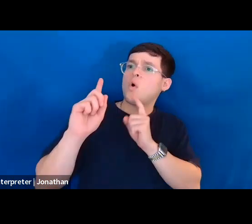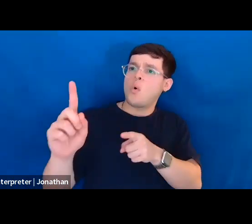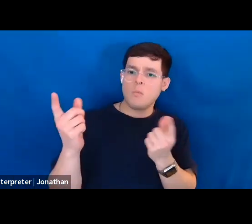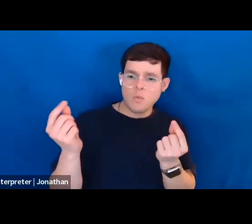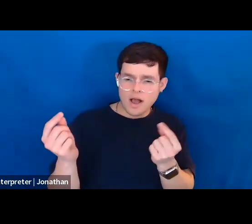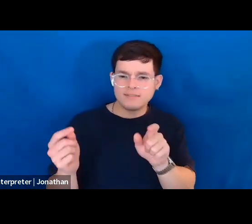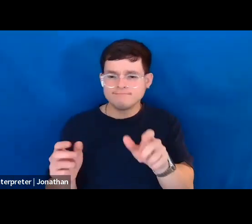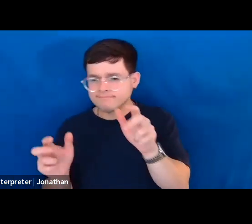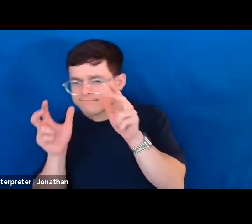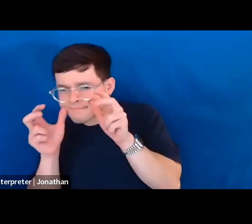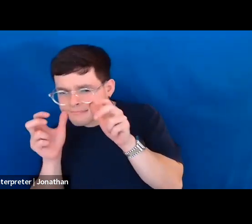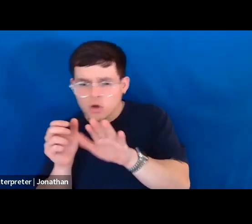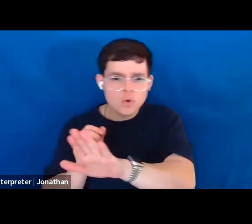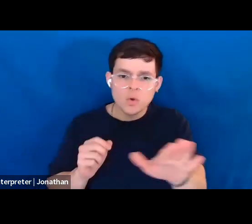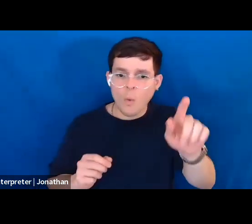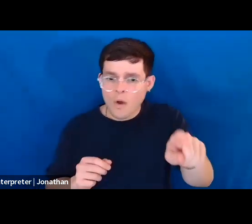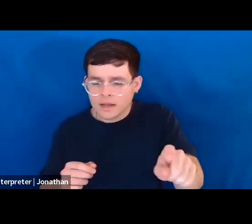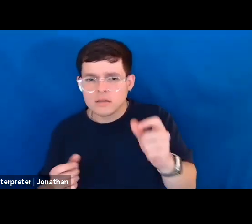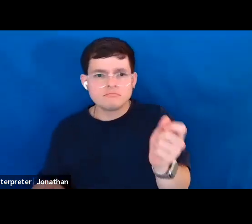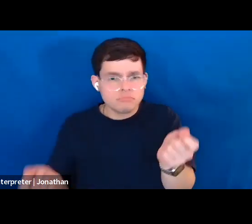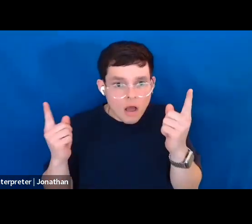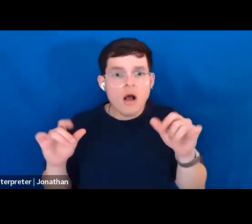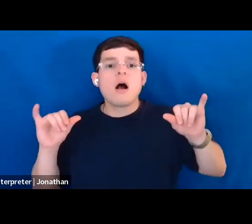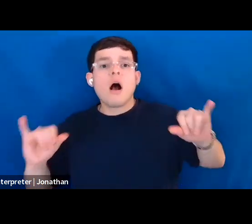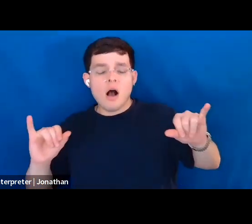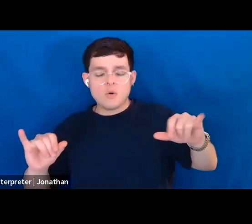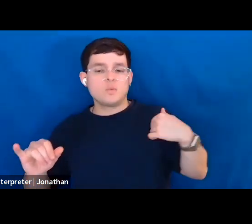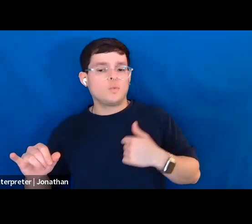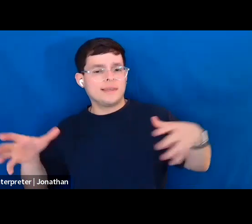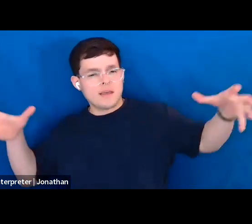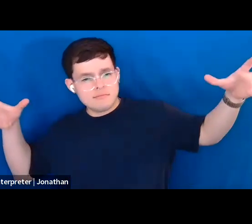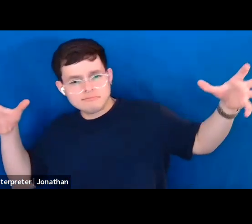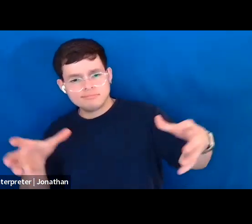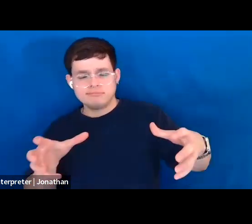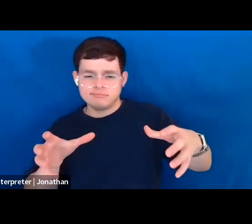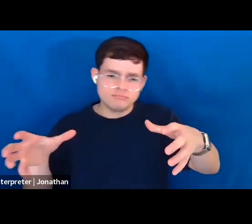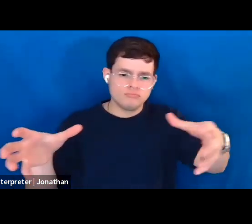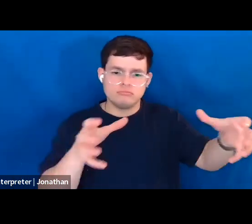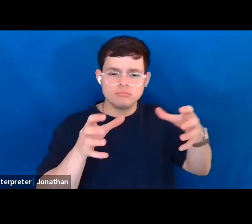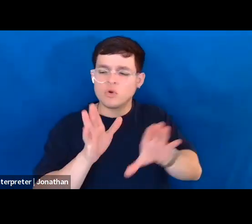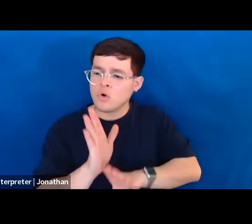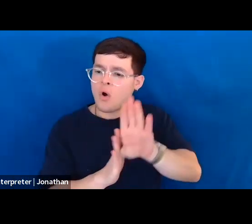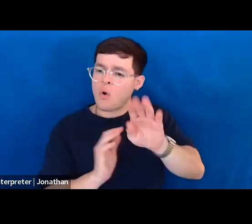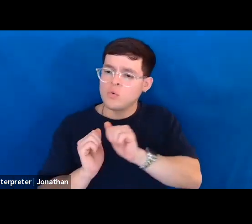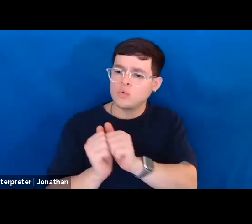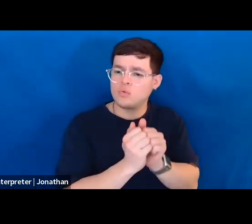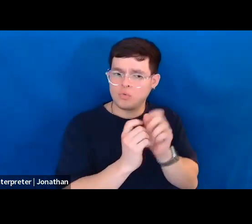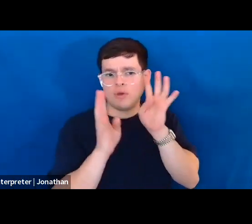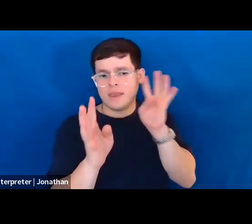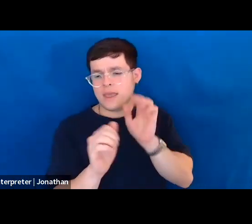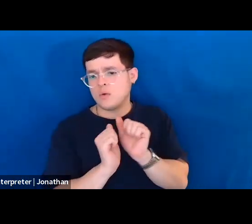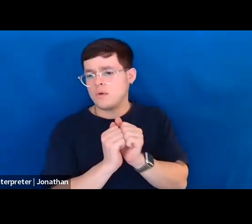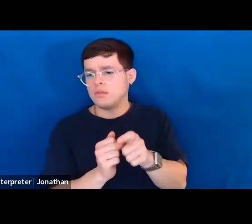needs so that we can co-create this community with you. So we want to ask you, how do you want to